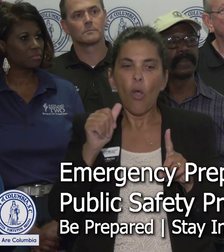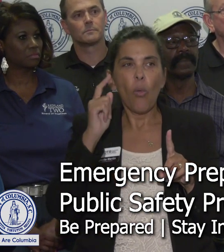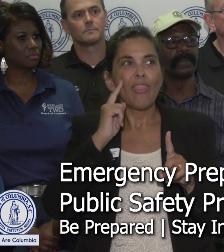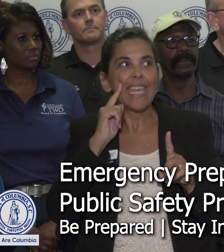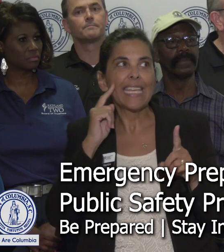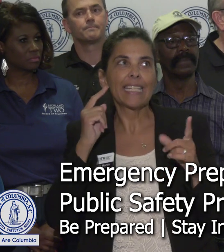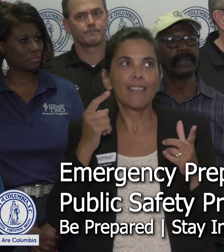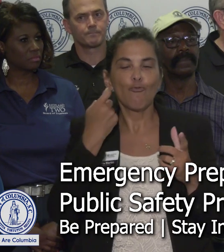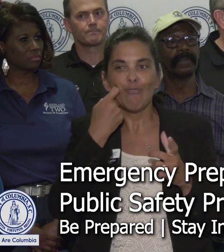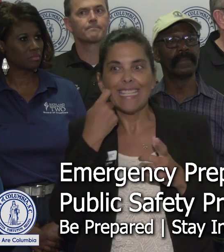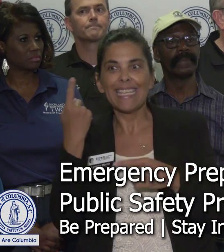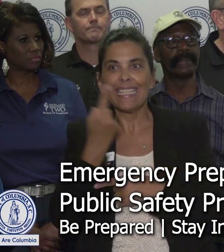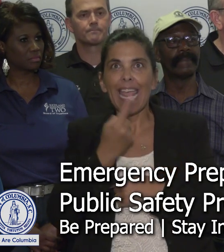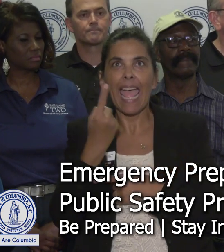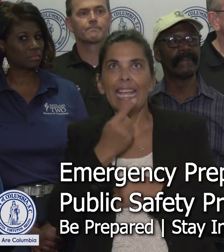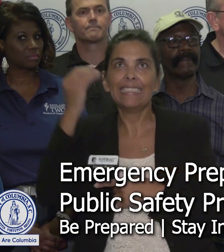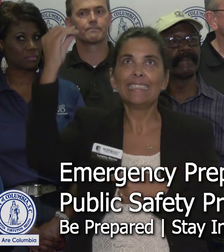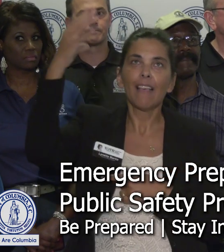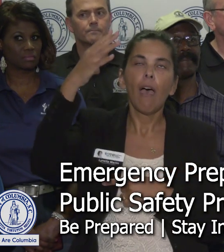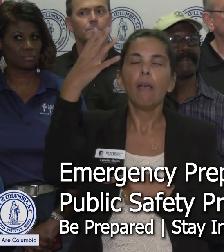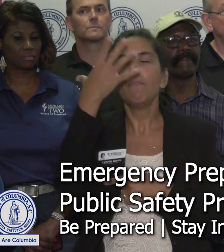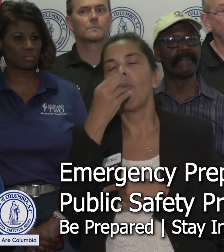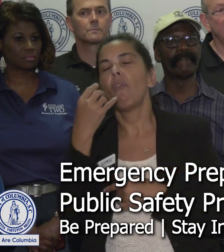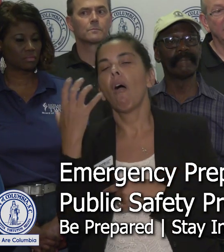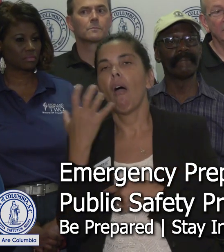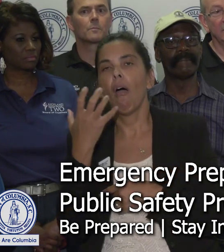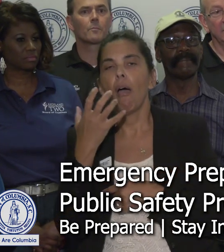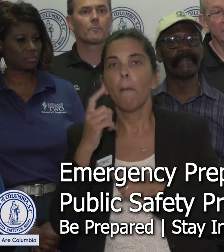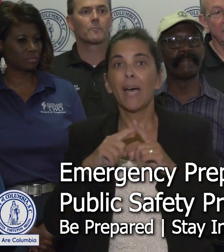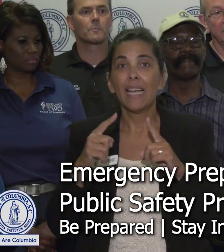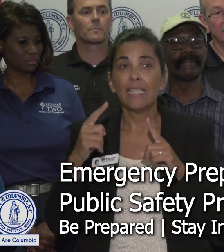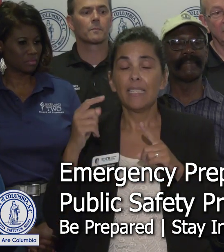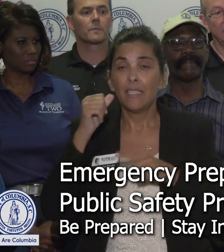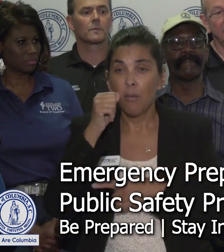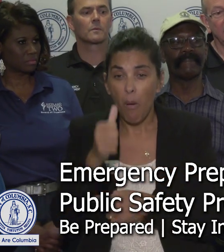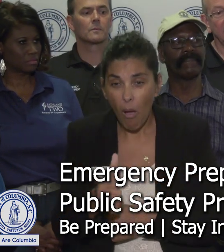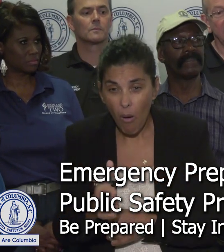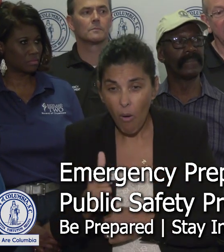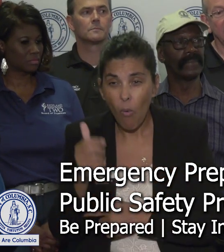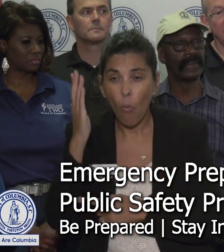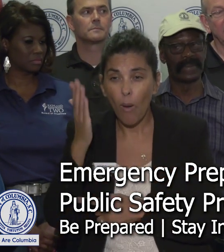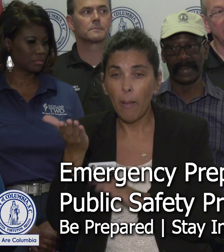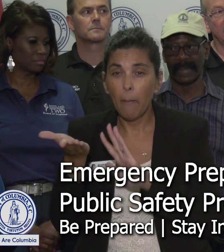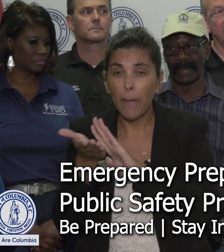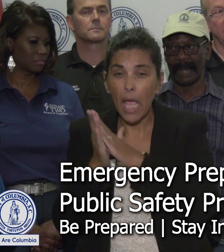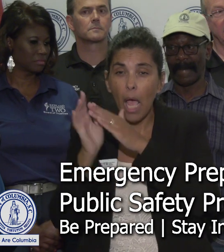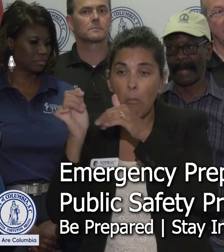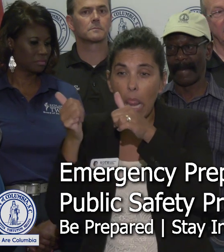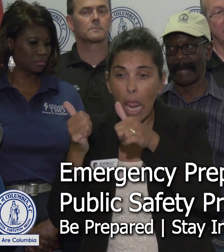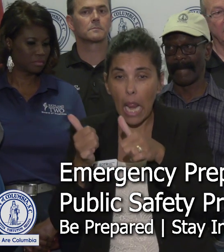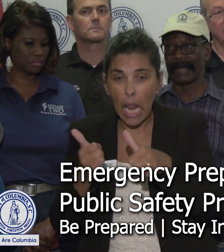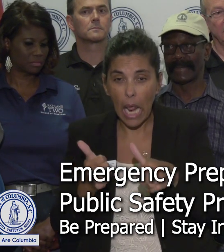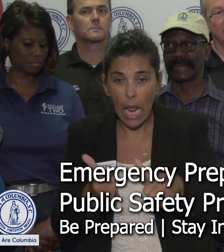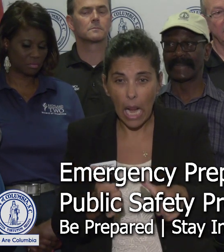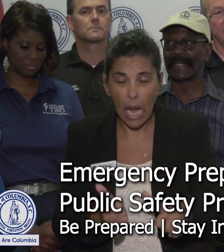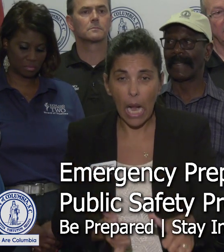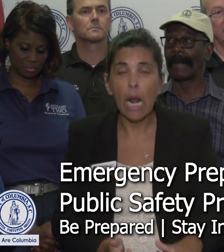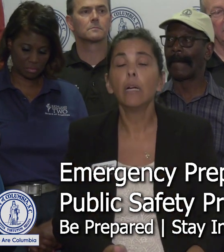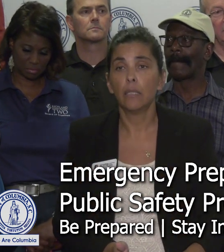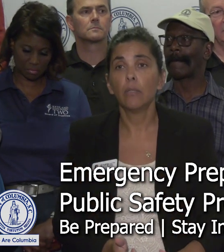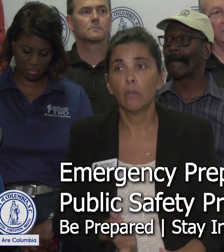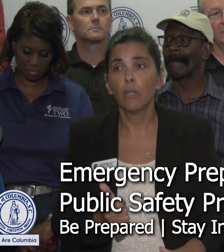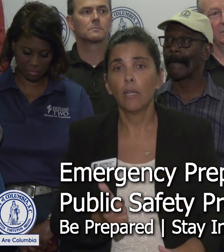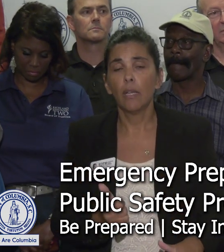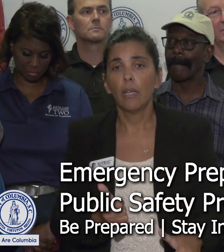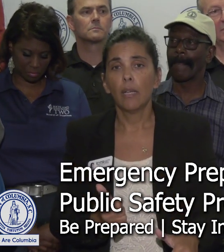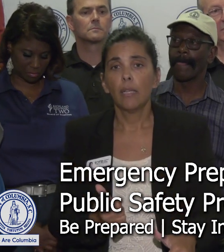sunny days, and we anticipate some changing over the course of the day tomorrow. But again, out of abundance of caution for some of our staff who,